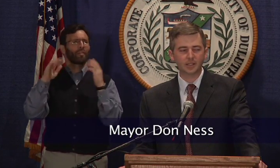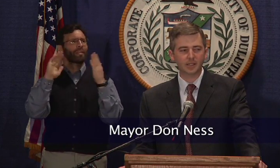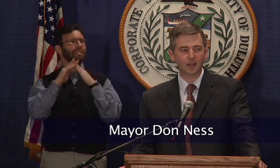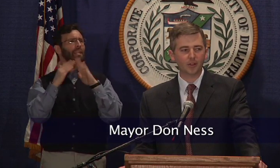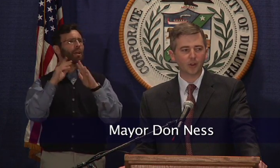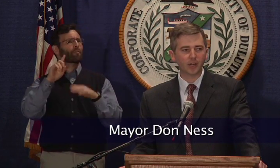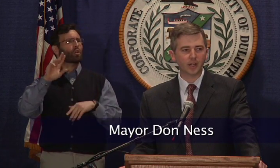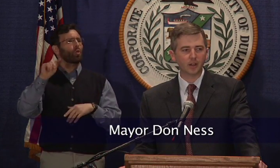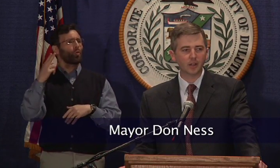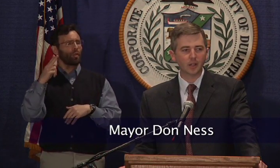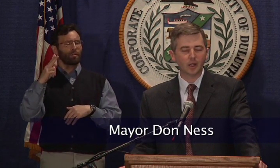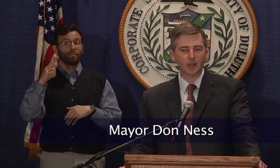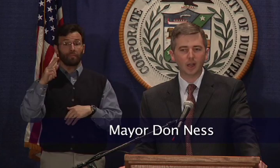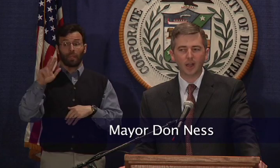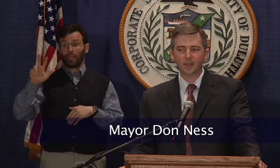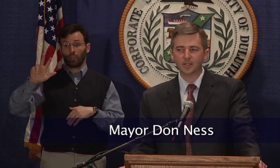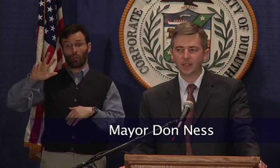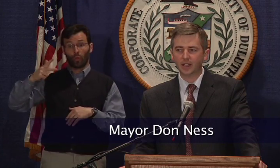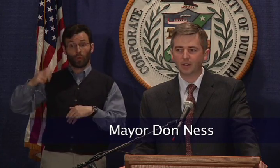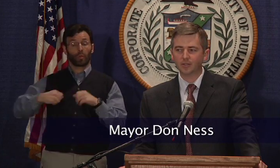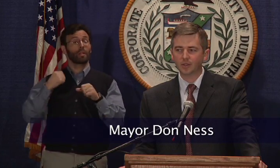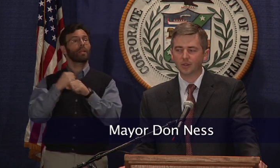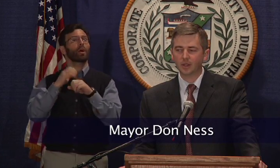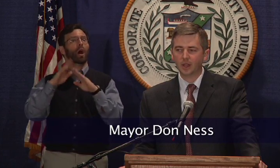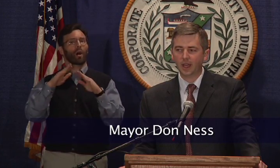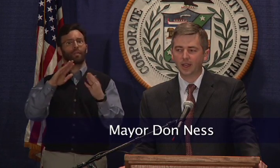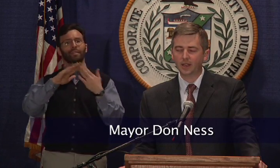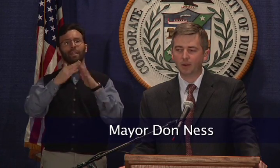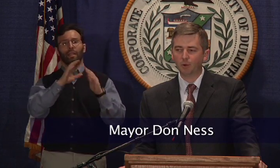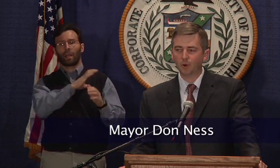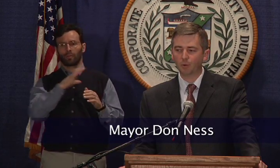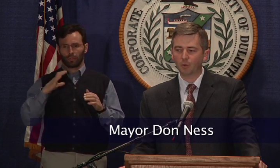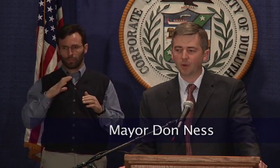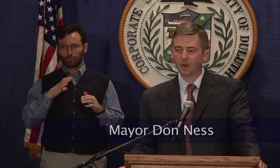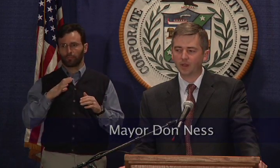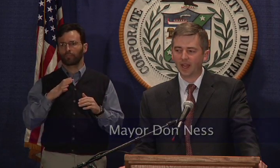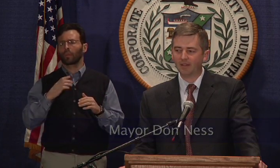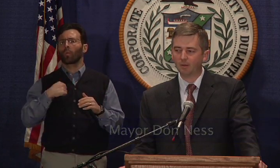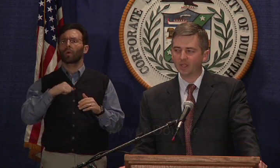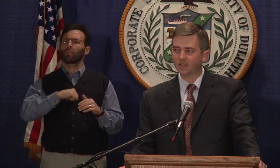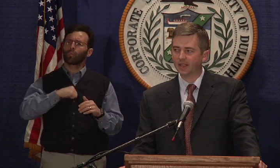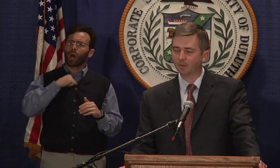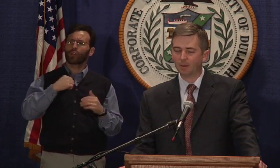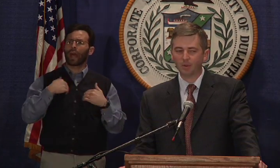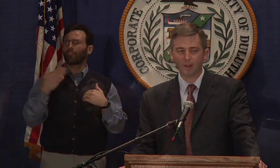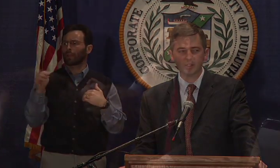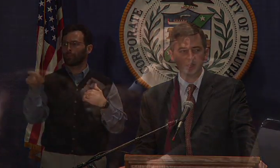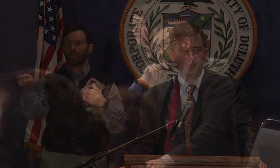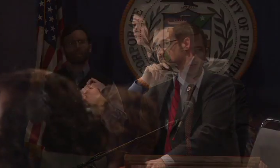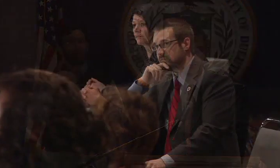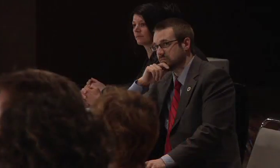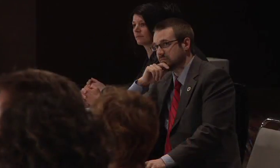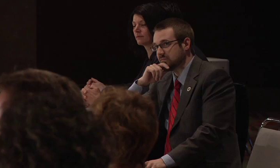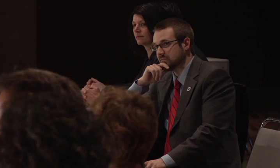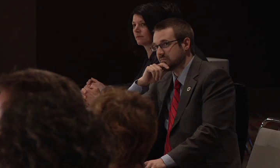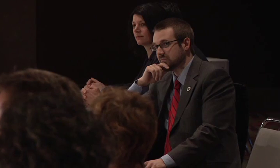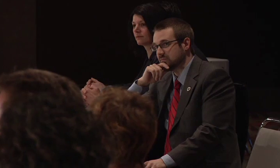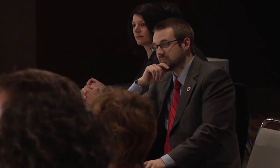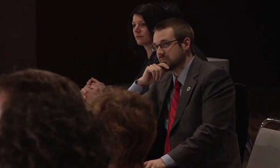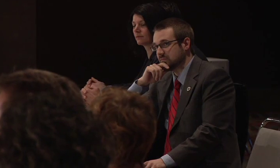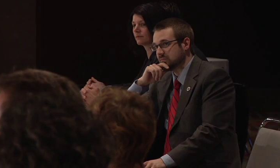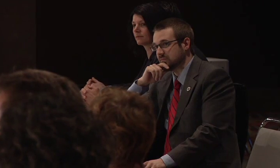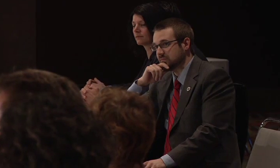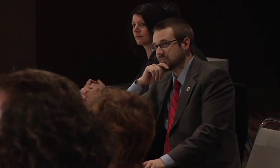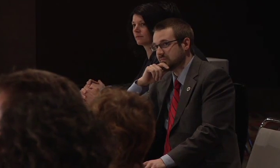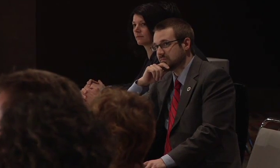is his now third year on the City Council, and we're proud to have him as a member of our City Council, and